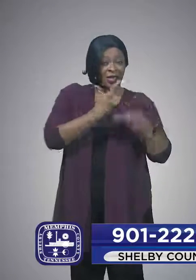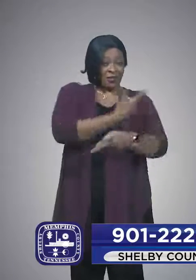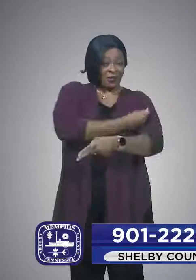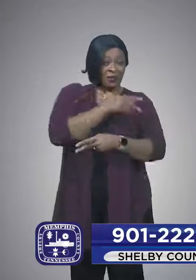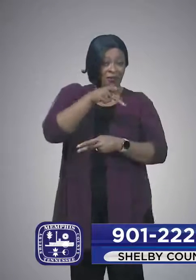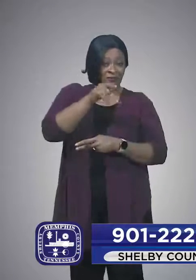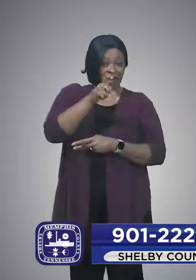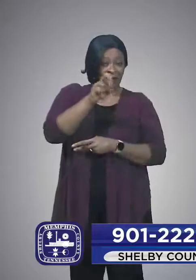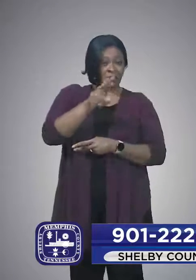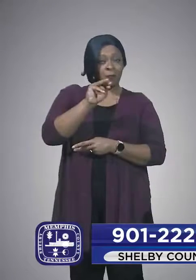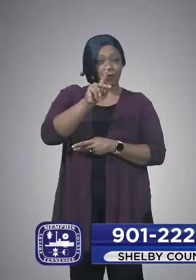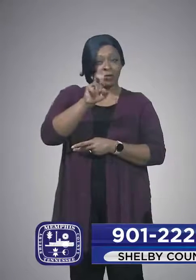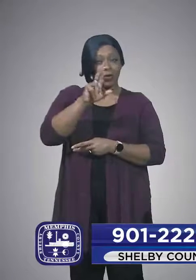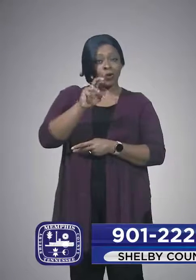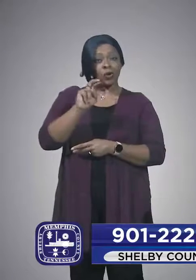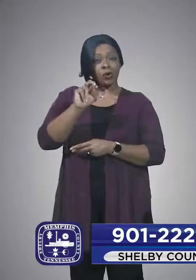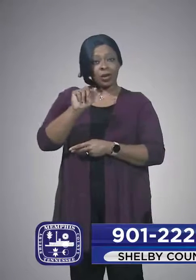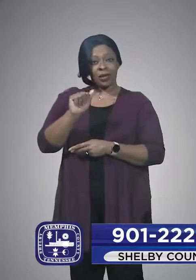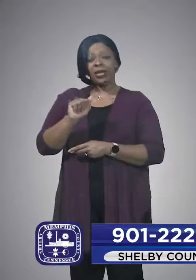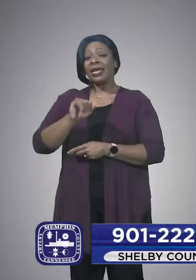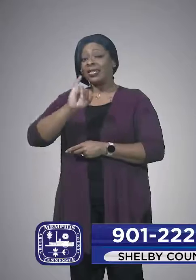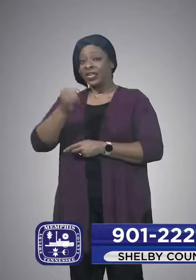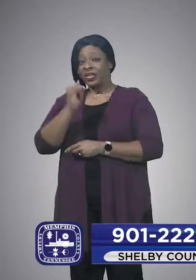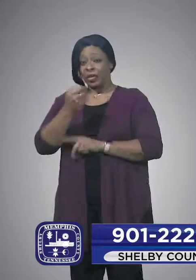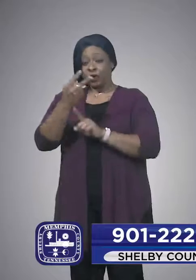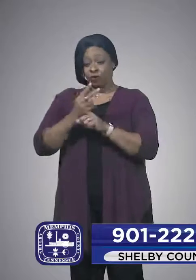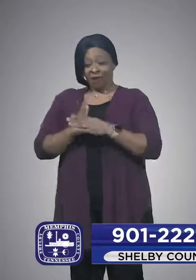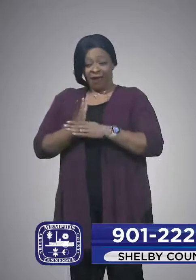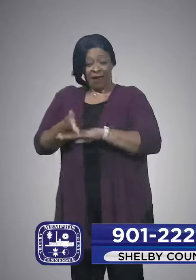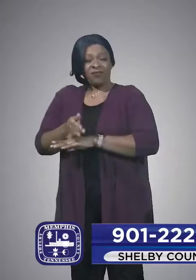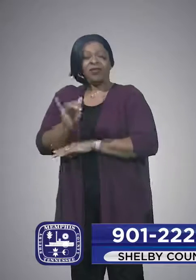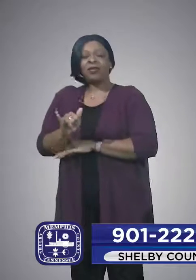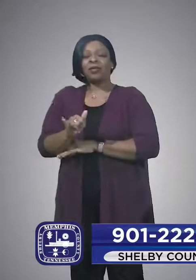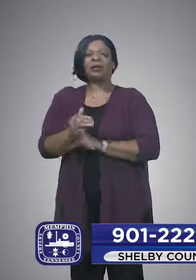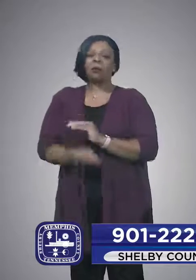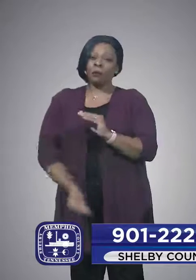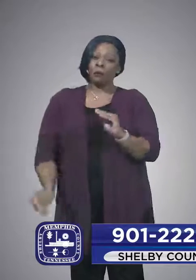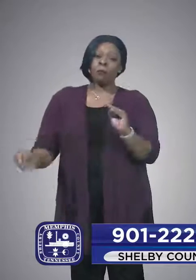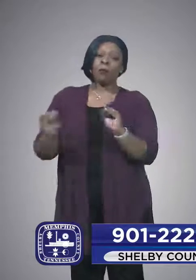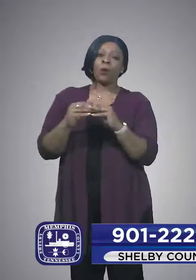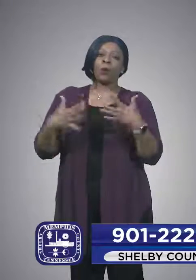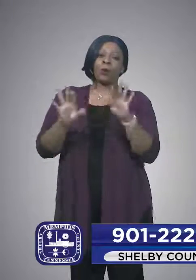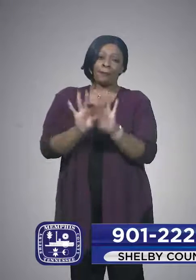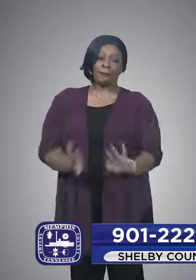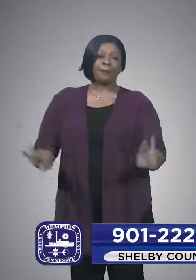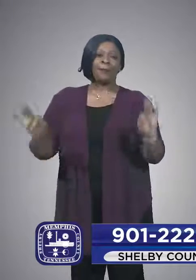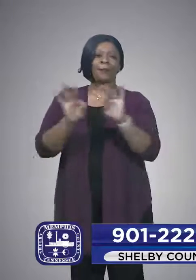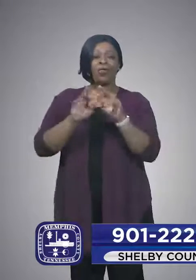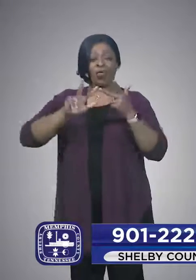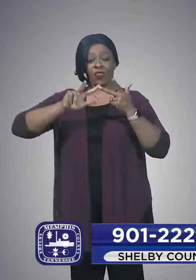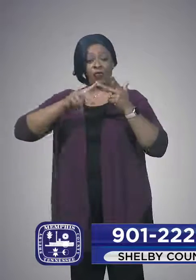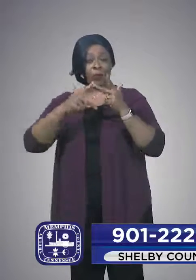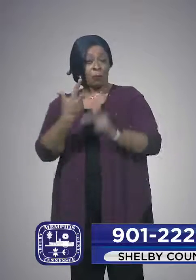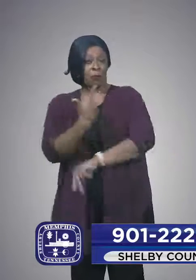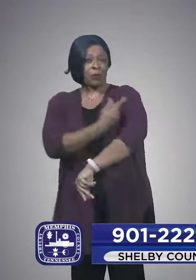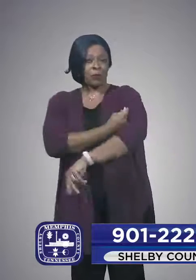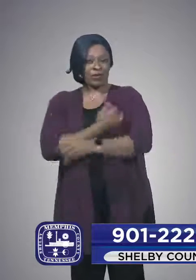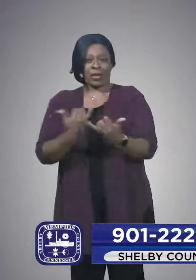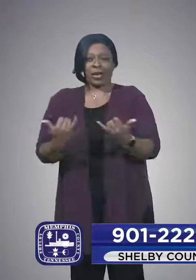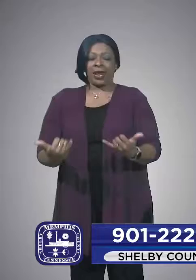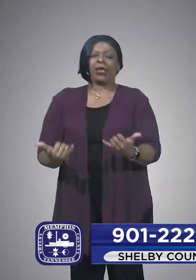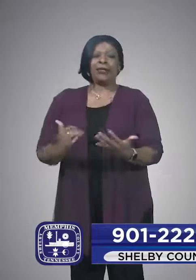and at least 2 months out if you had the J&J. It is even more imperative to get that booster dose in